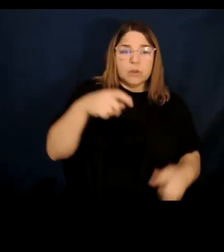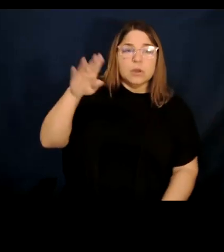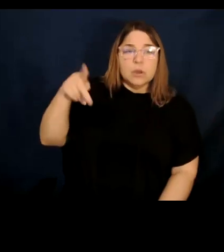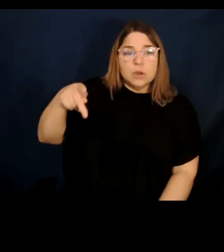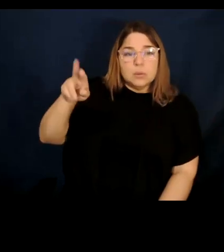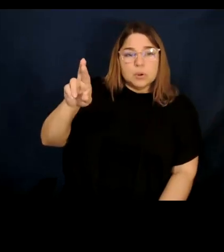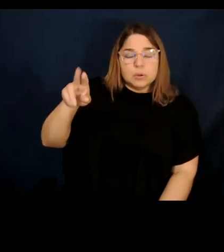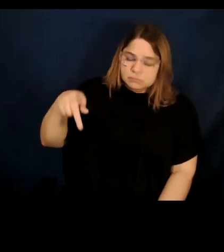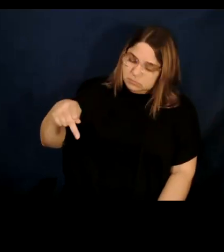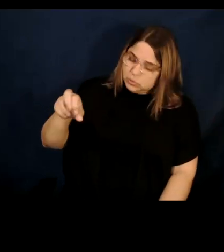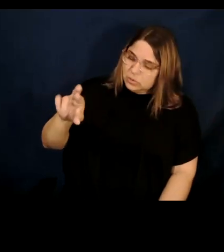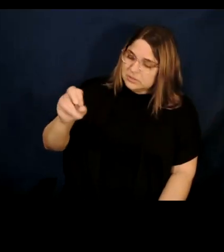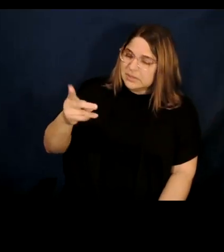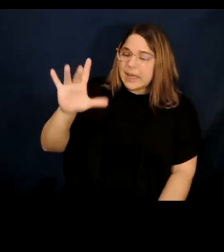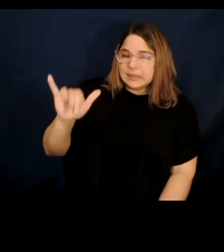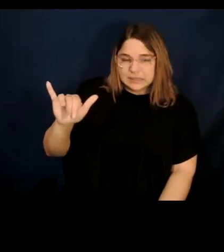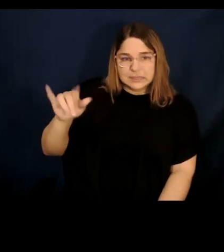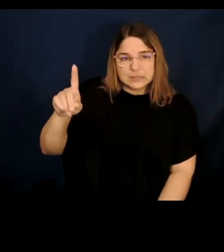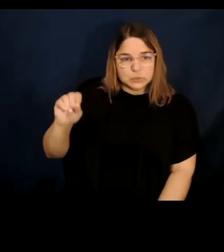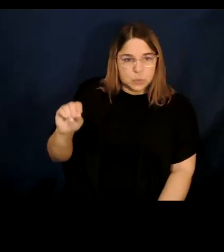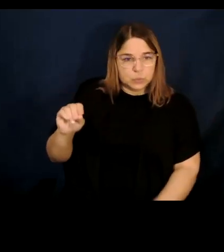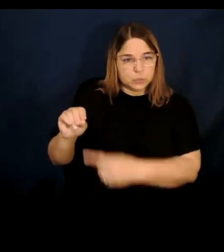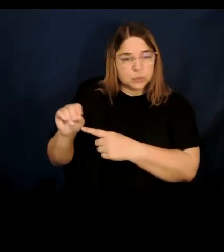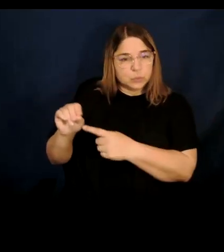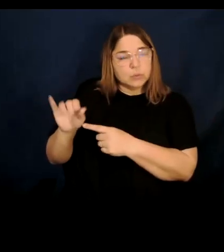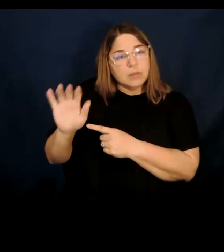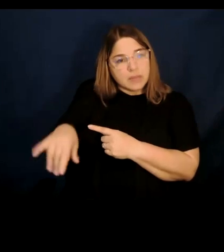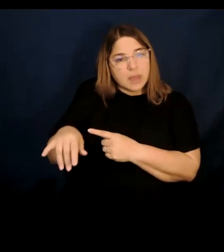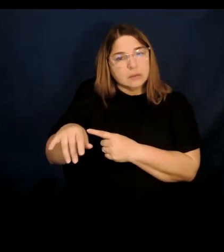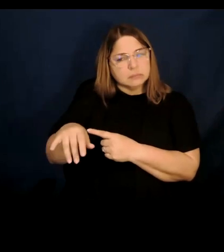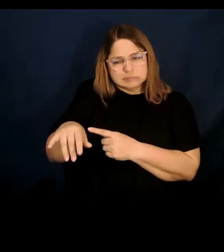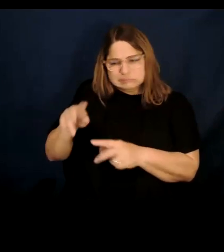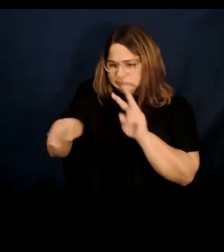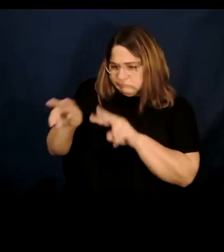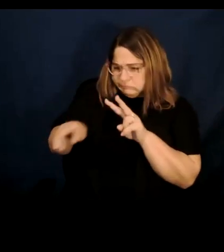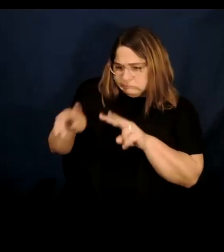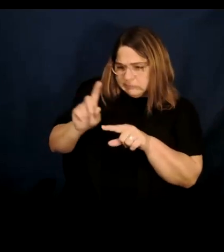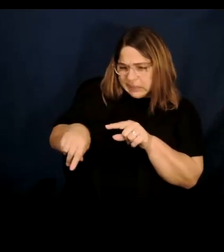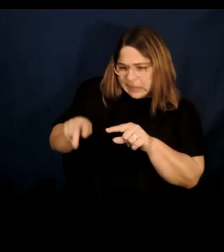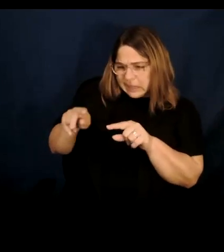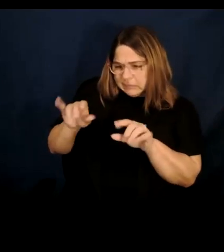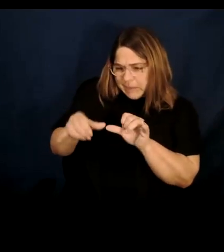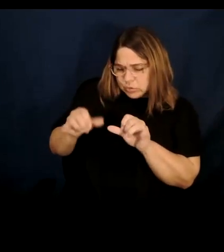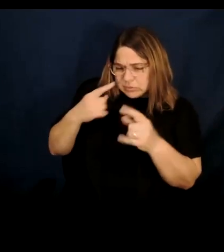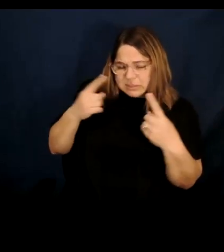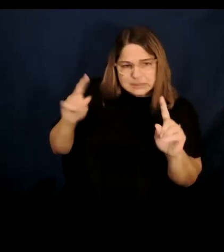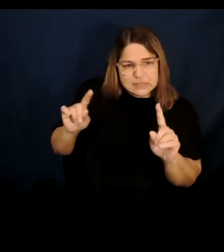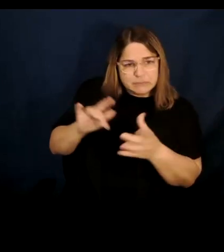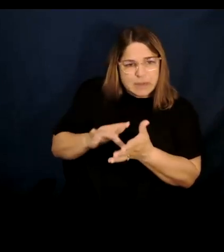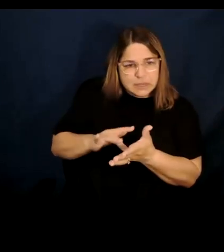disorders. It's even more difficult to assess the success and the effectiveness of these medications. And for focusing